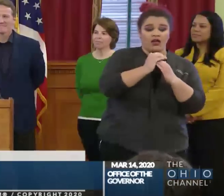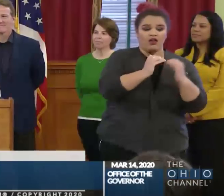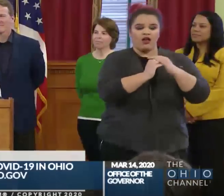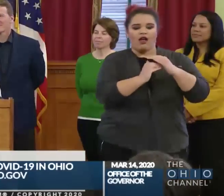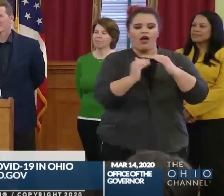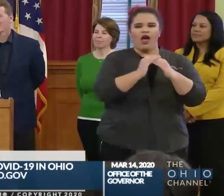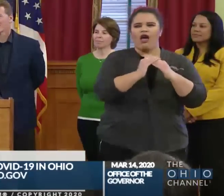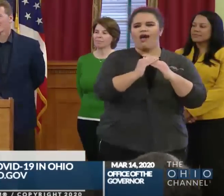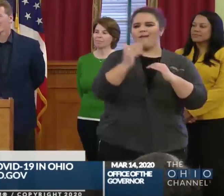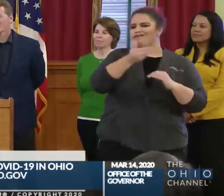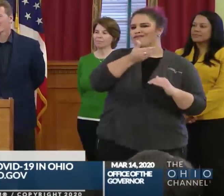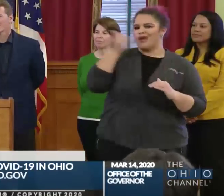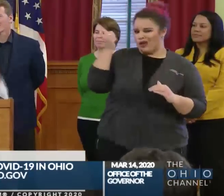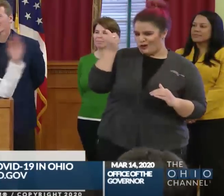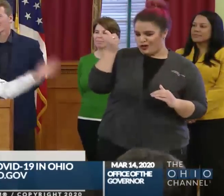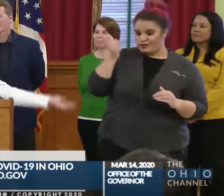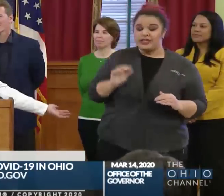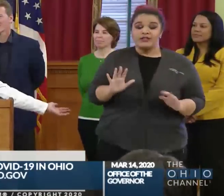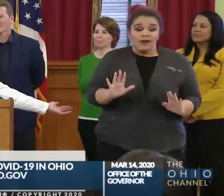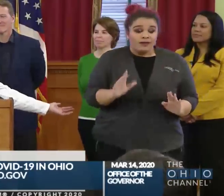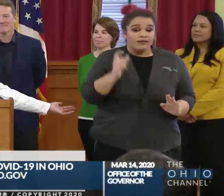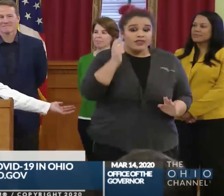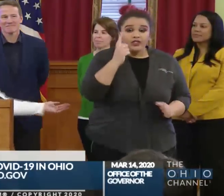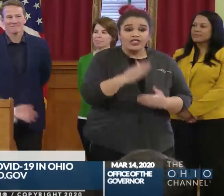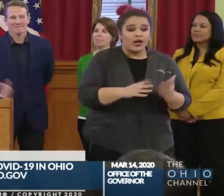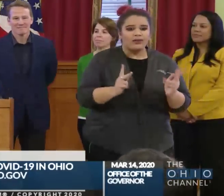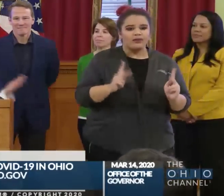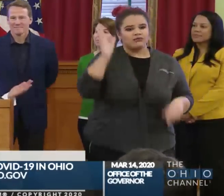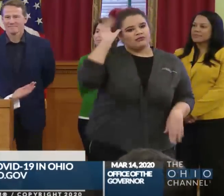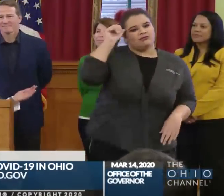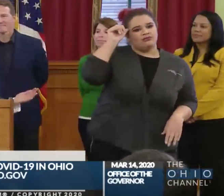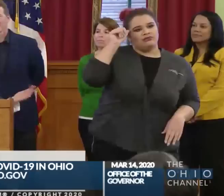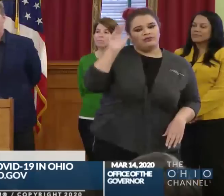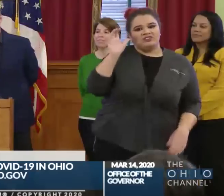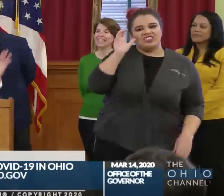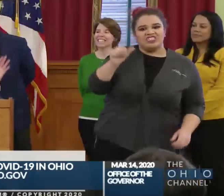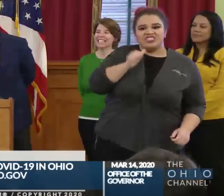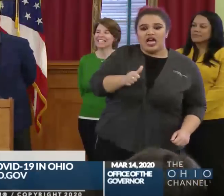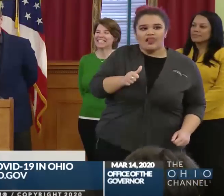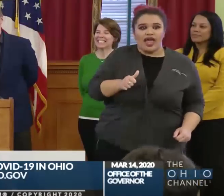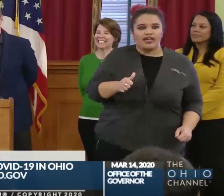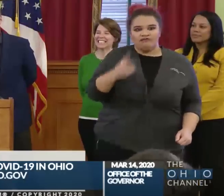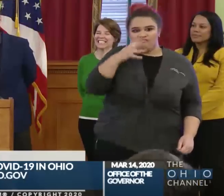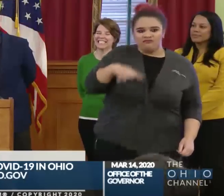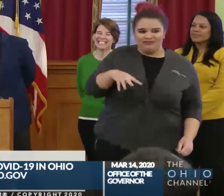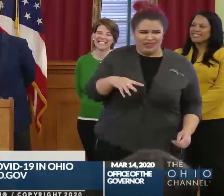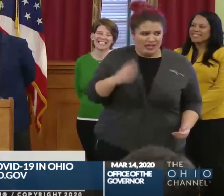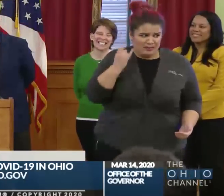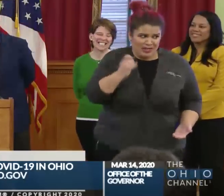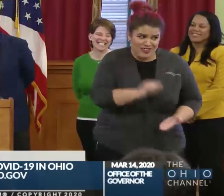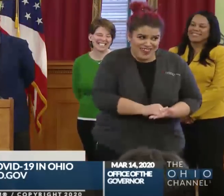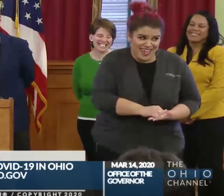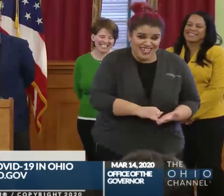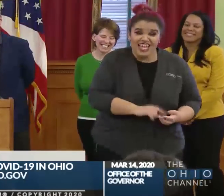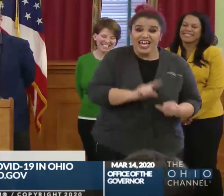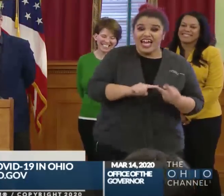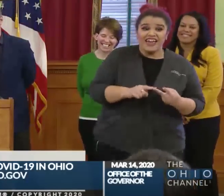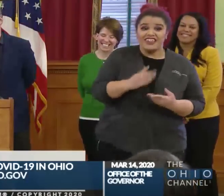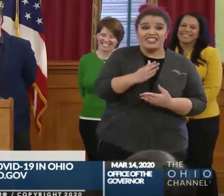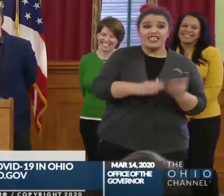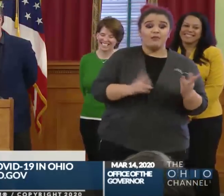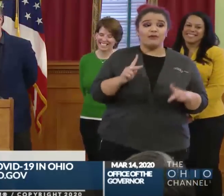people wandering around, still spreading it. There will be people who don't listen. They will not take my advice. Imagine that. And so, you